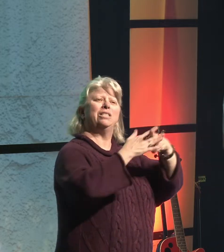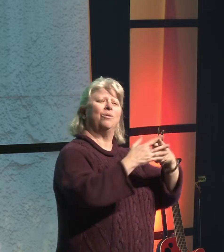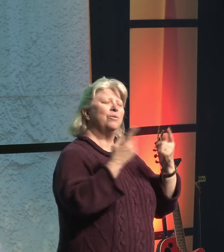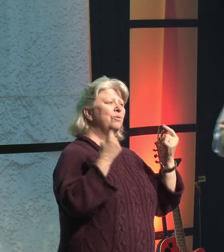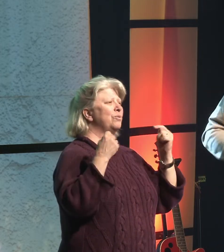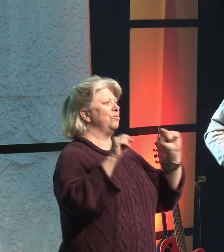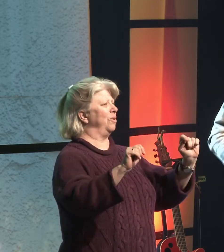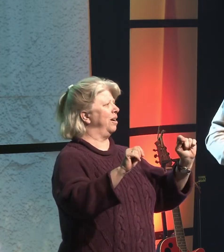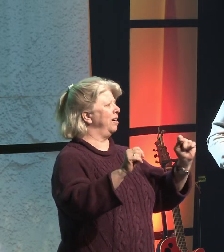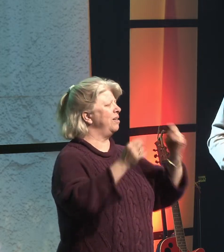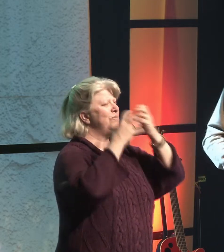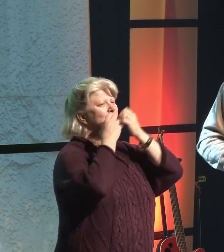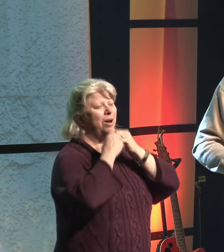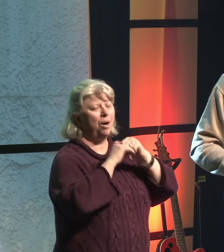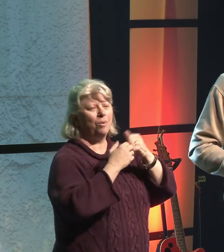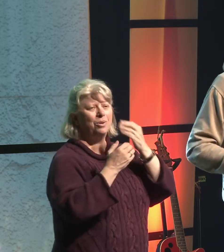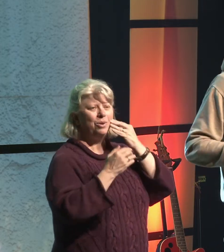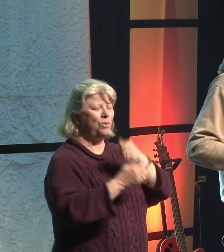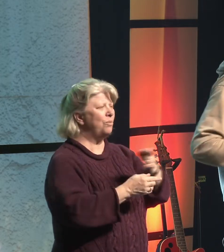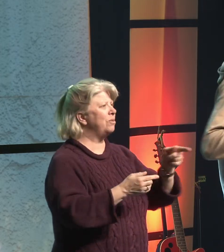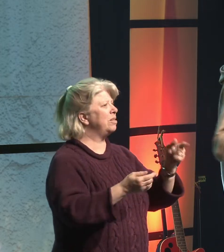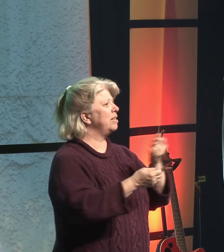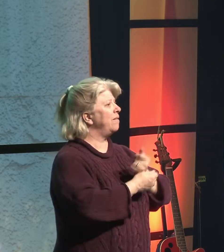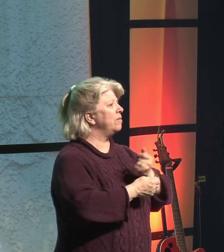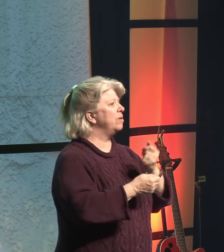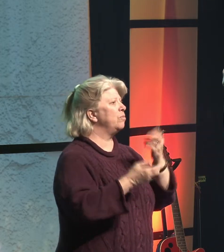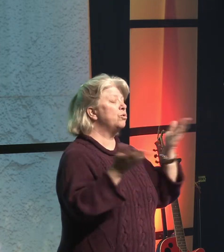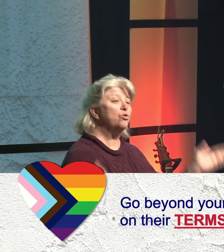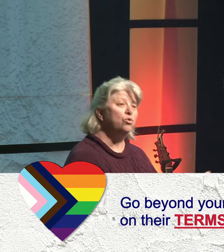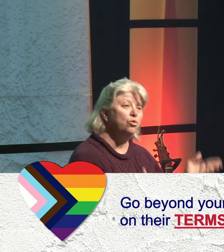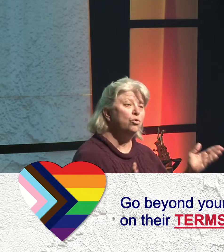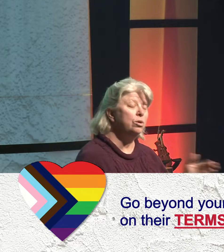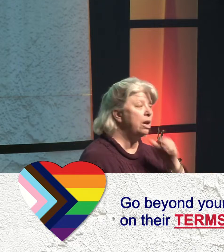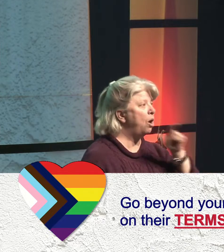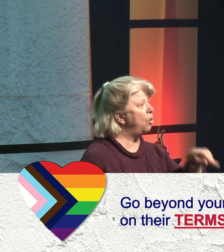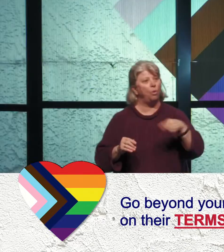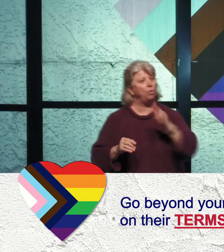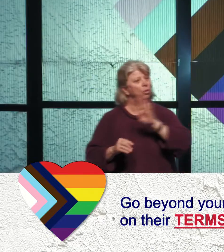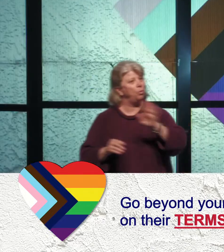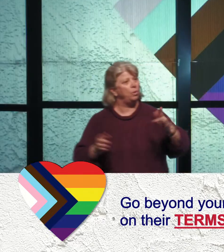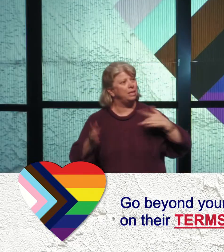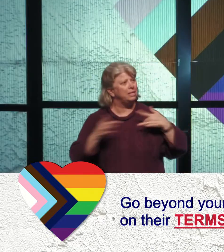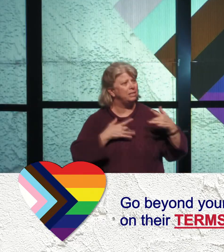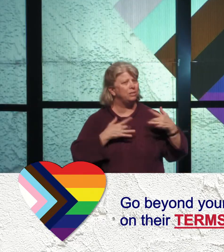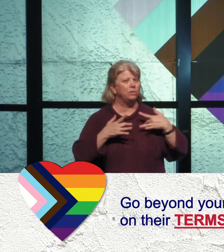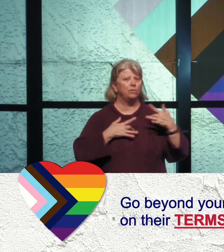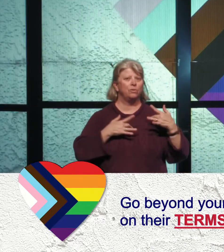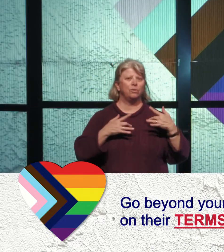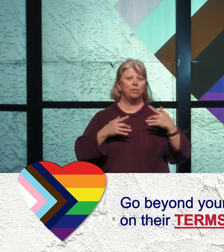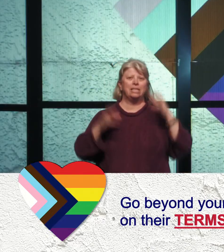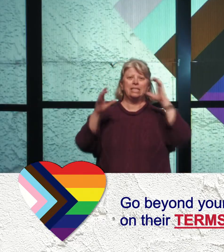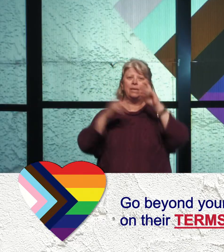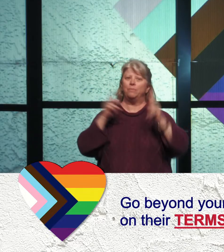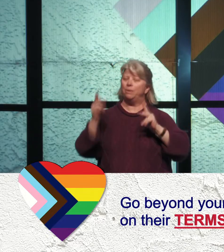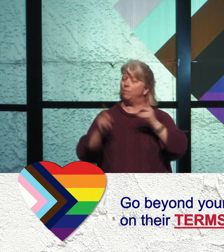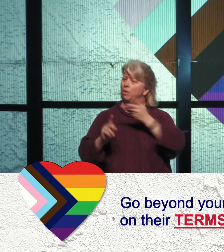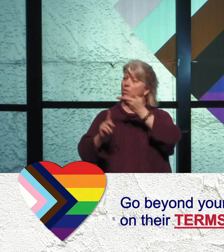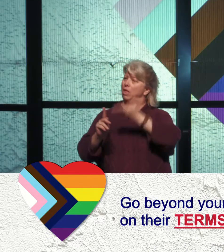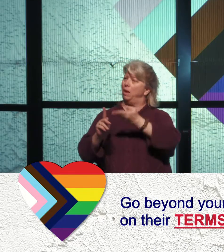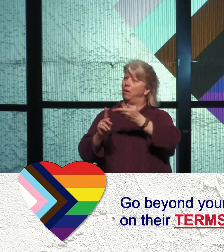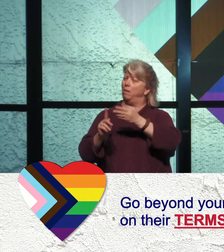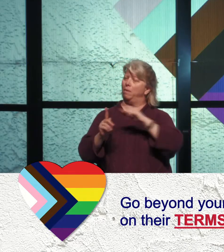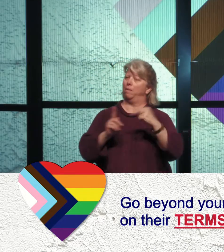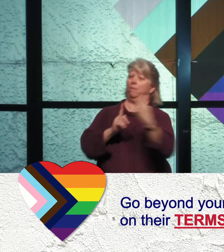try and embrace this way of knowing, this loving? Well, I want to encourage you to go beyond your concerns and see people in their